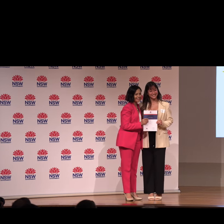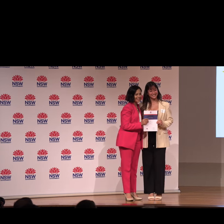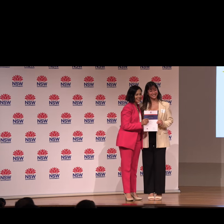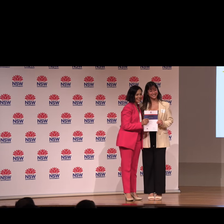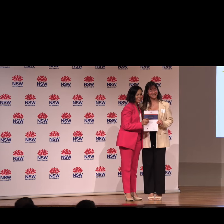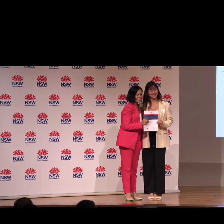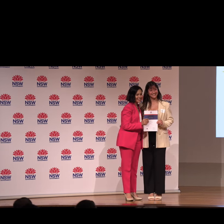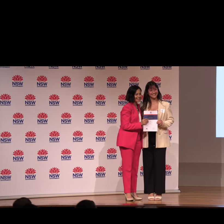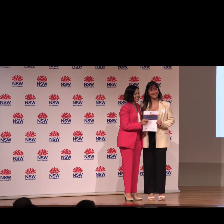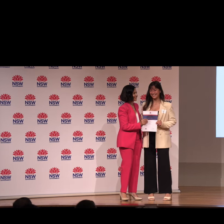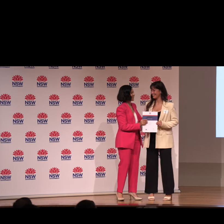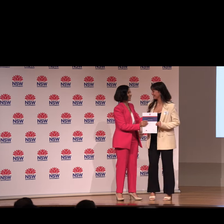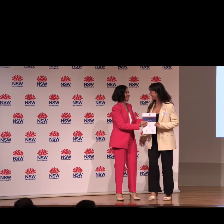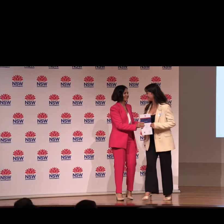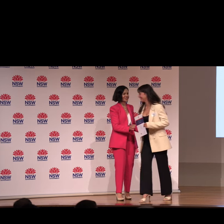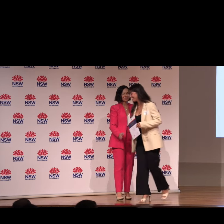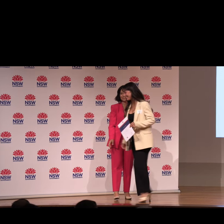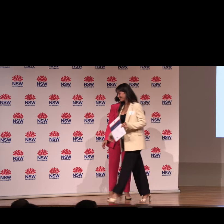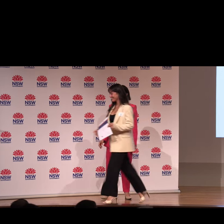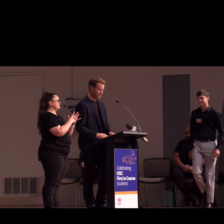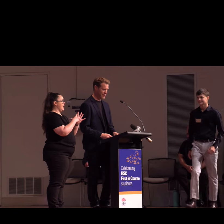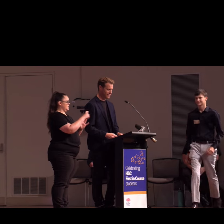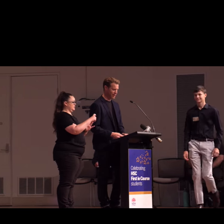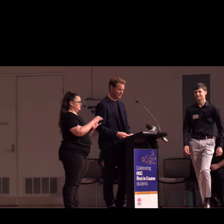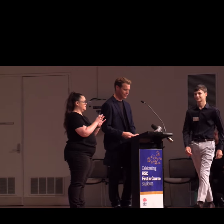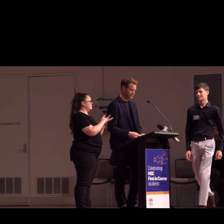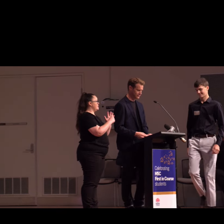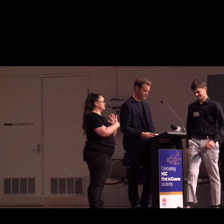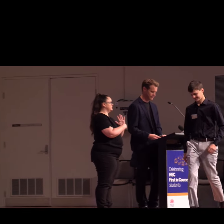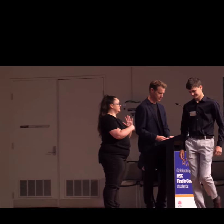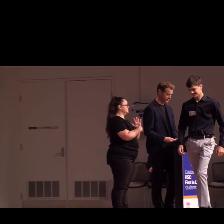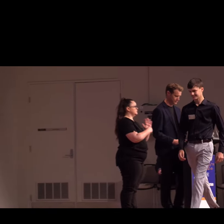Industrial Technology, Isaac Bust, Model Farms High School.